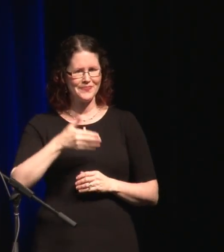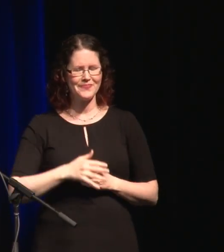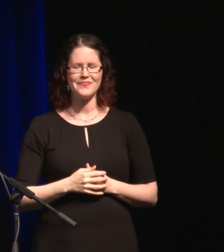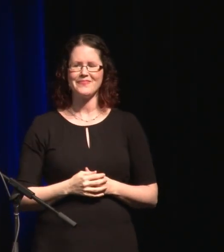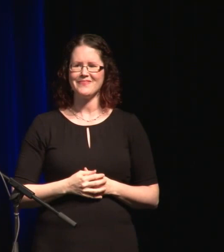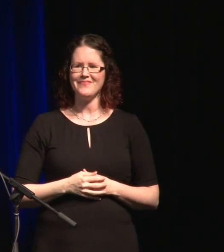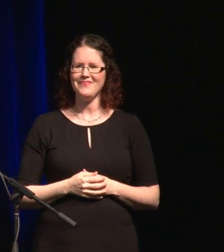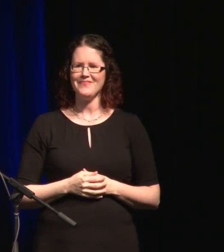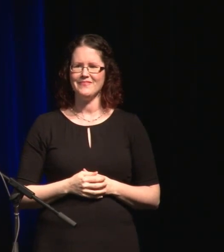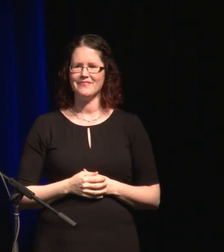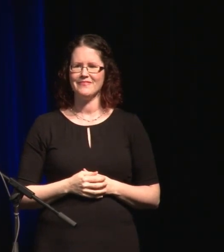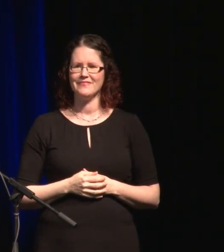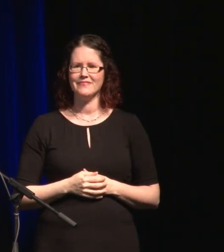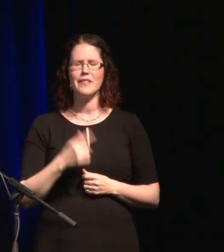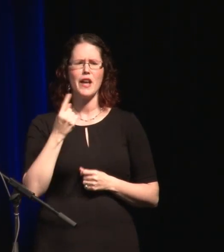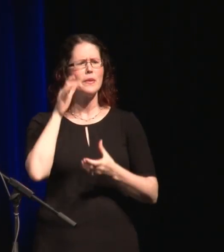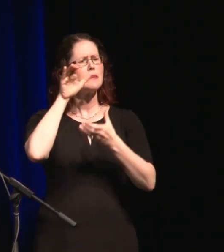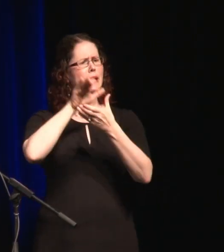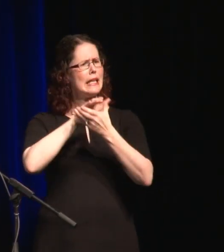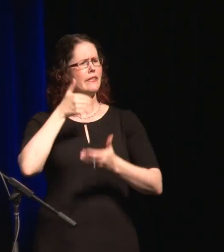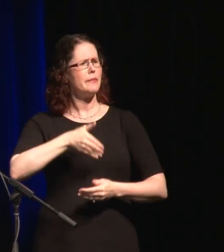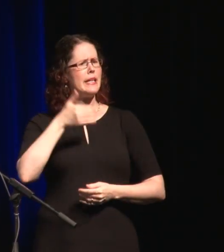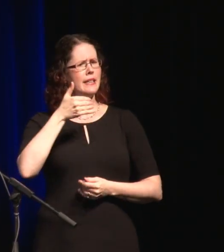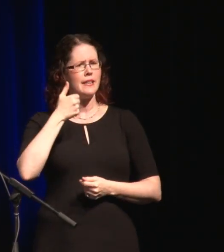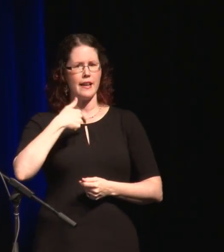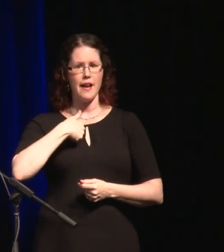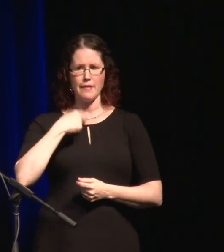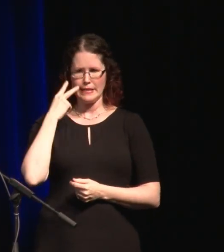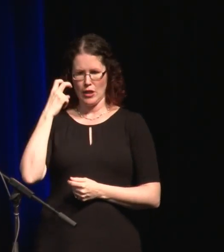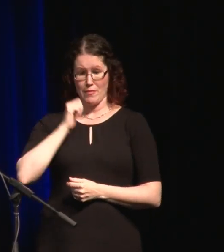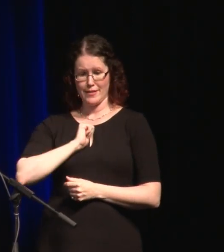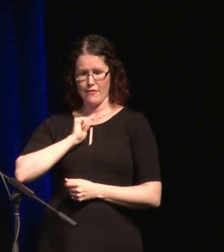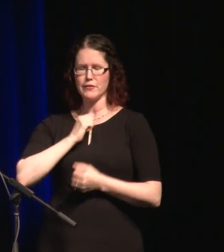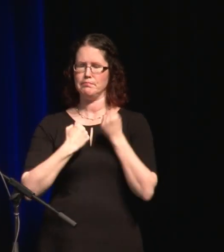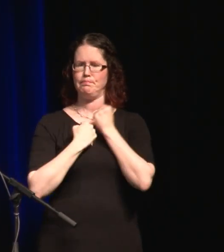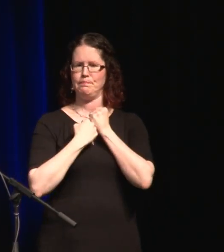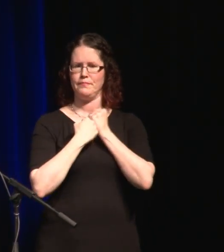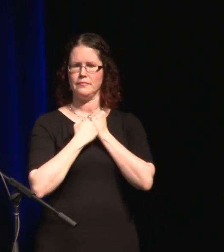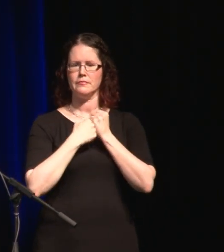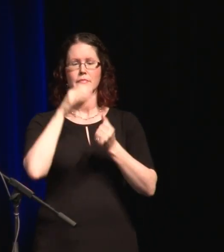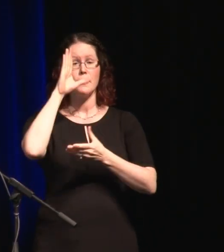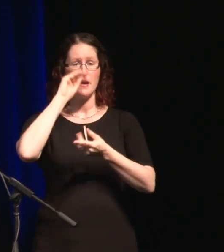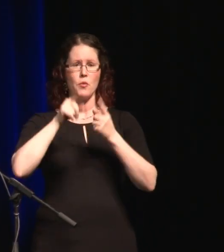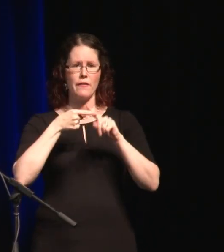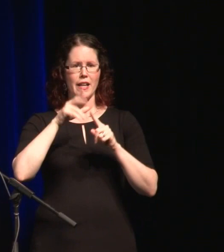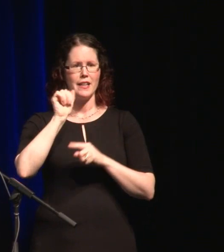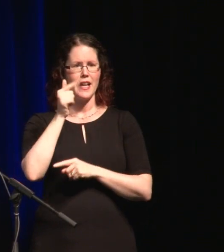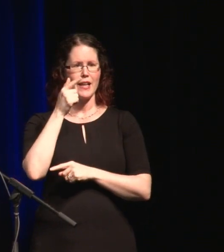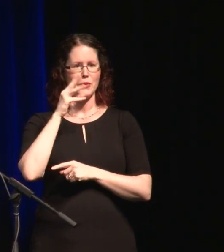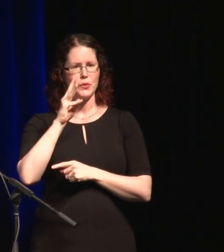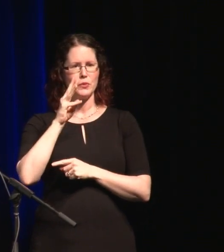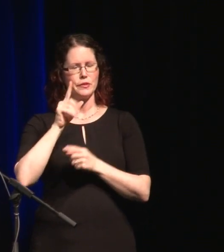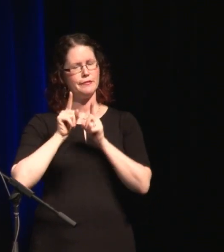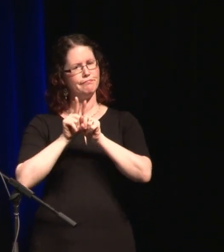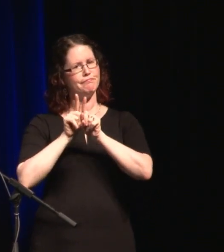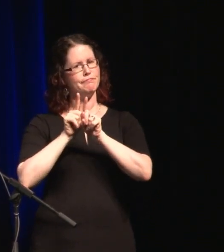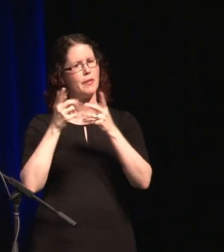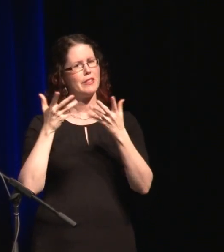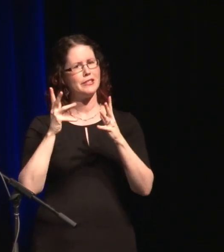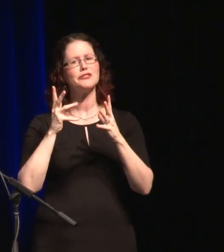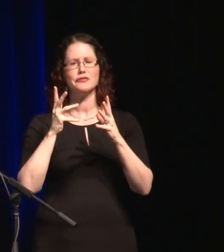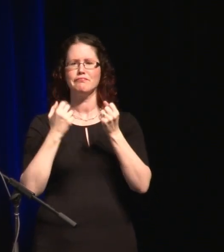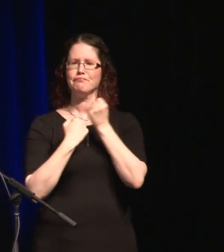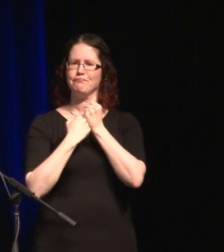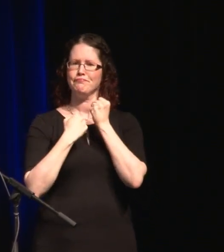and who have always believed in me even when I didn't. And to my boyfriend, Andrew, my number one, who has stuck by my side and who has